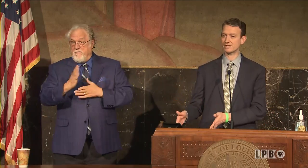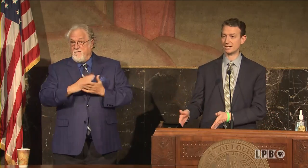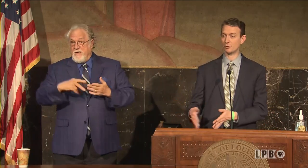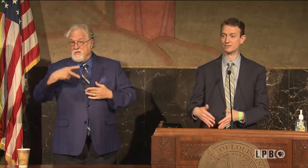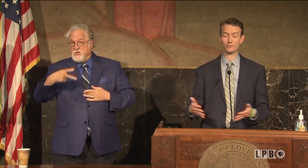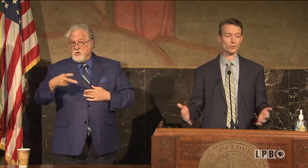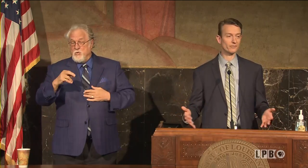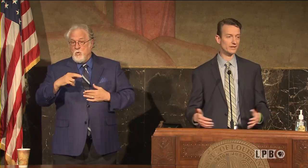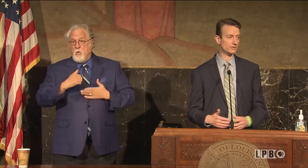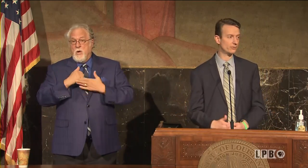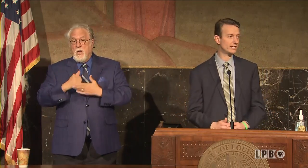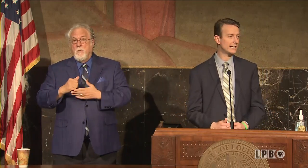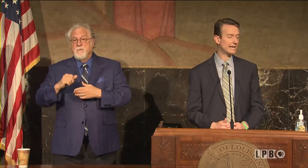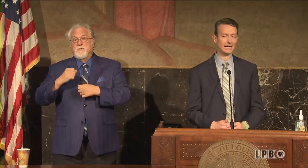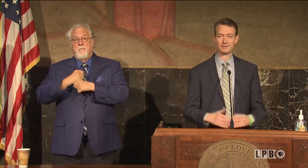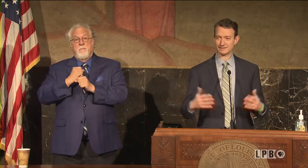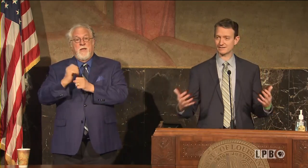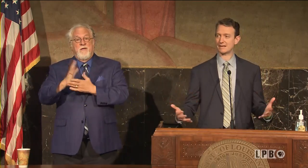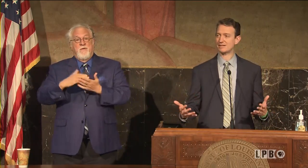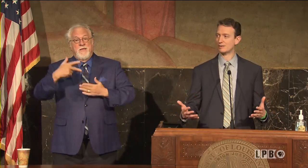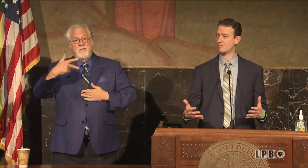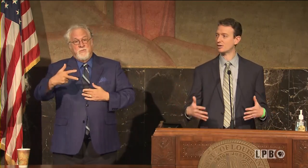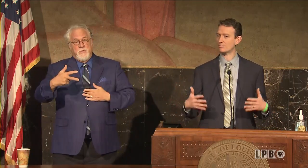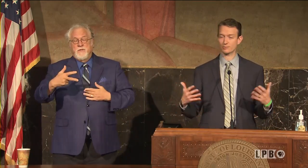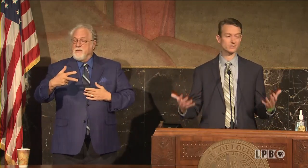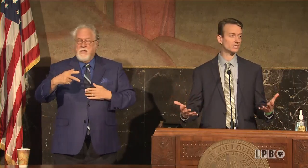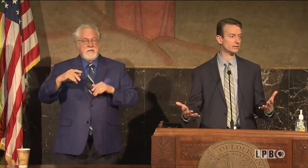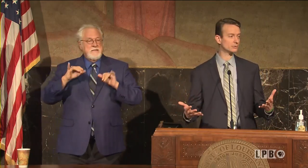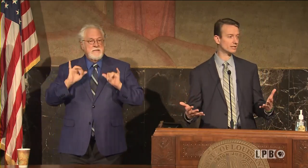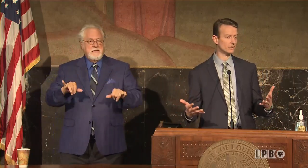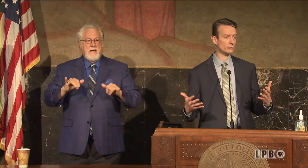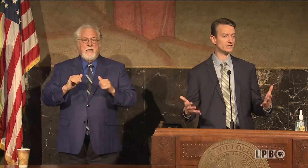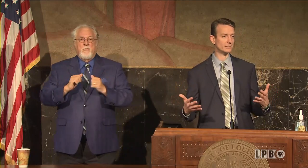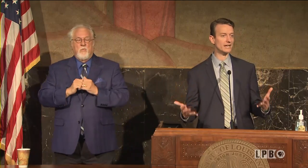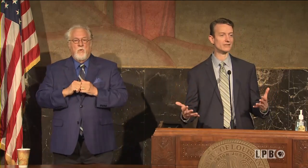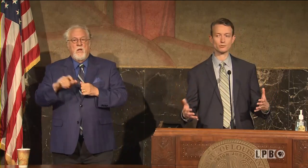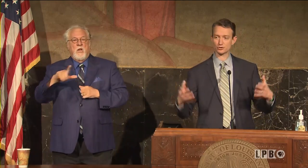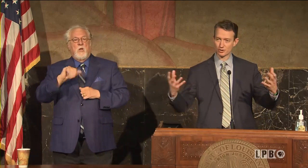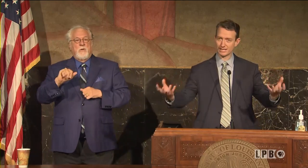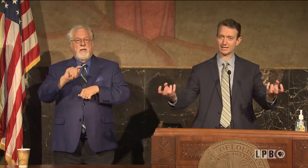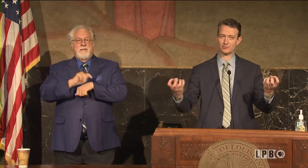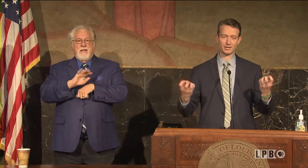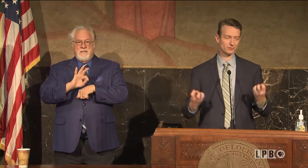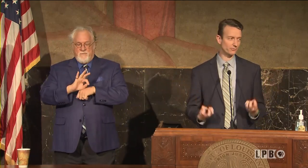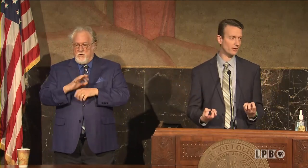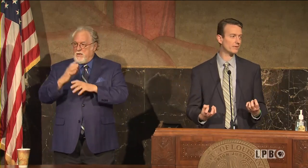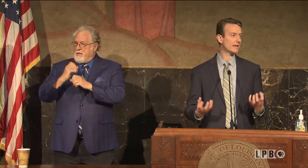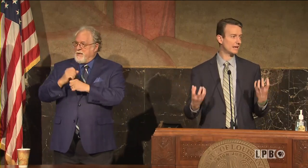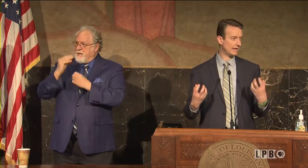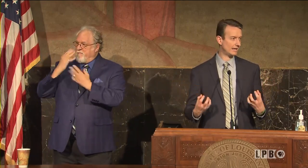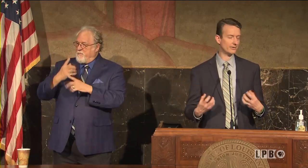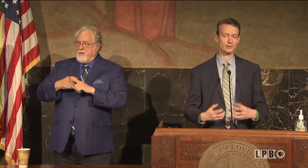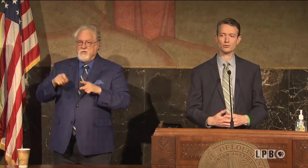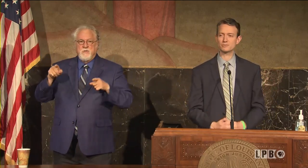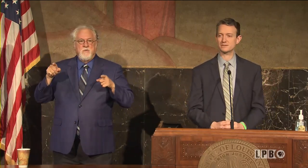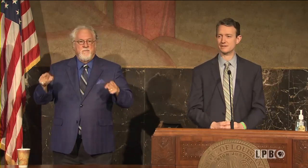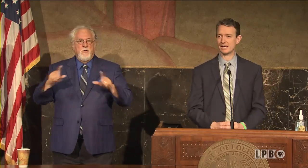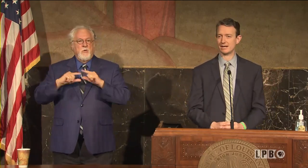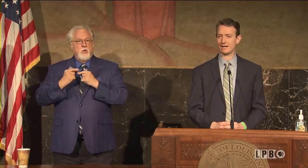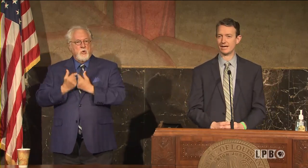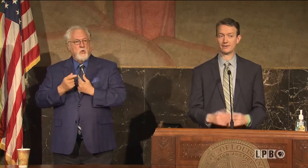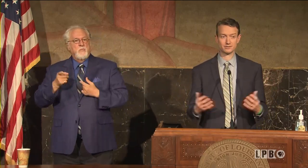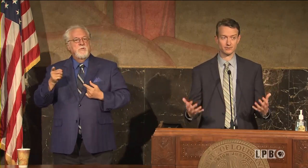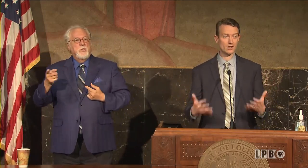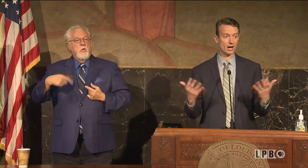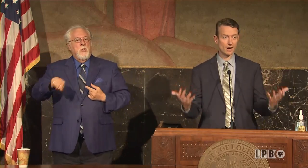or is something that helps inform phase 3, it's the same thing that we've done with Resilient Louisiana Task Force, trying to get information from the groups